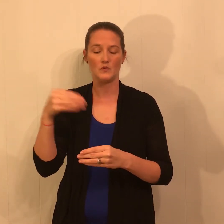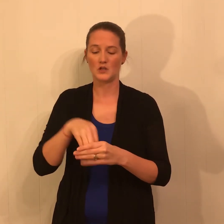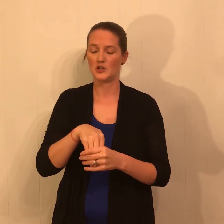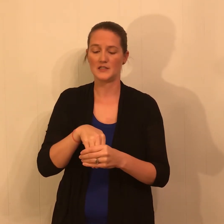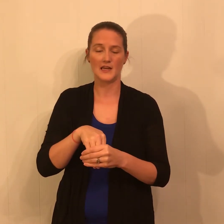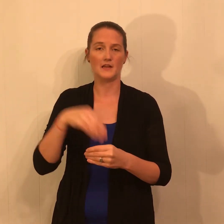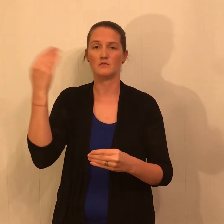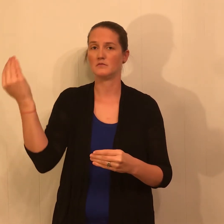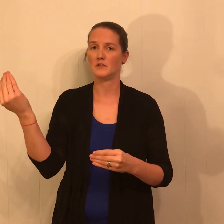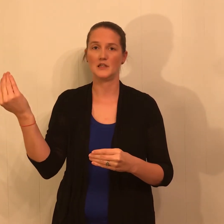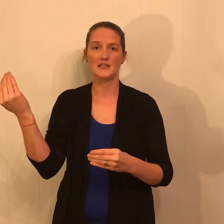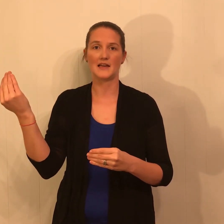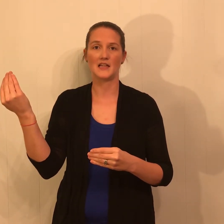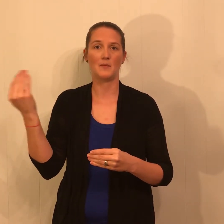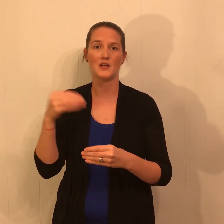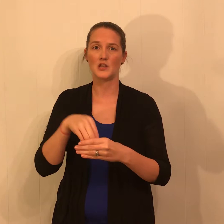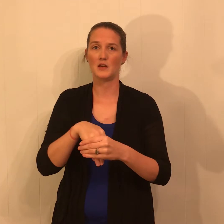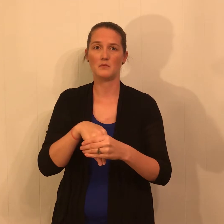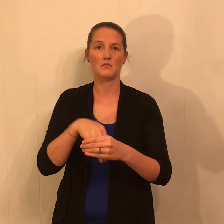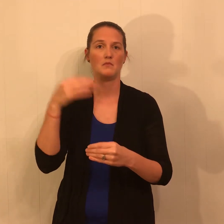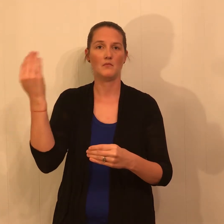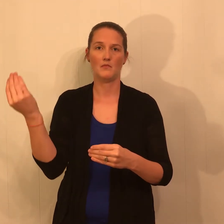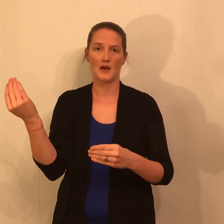You're just taking exact same hand shape. Out.